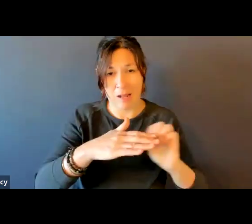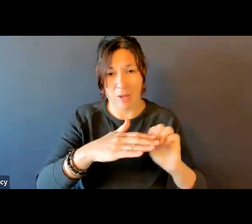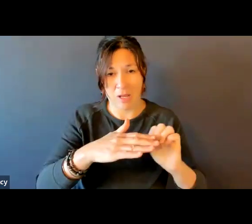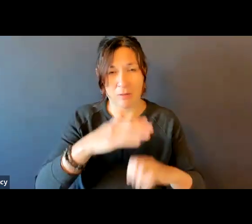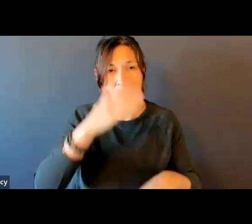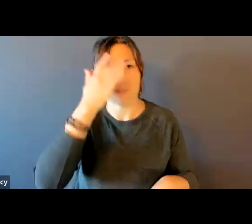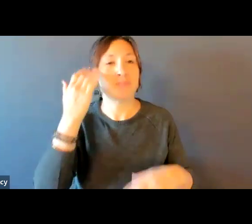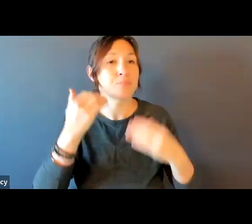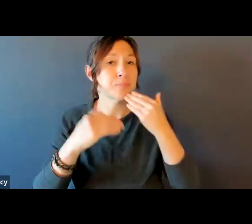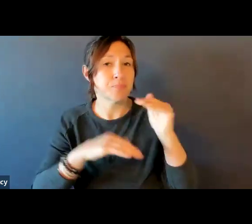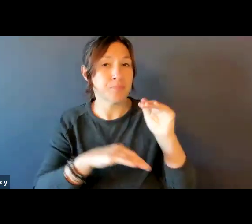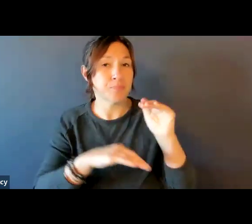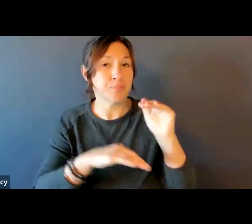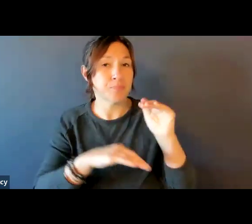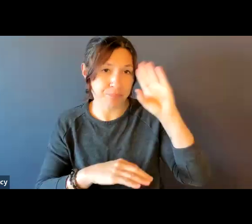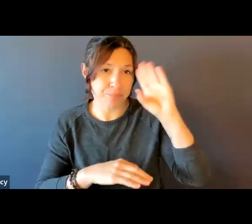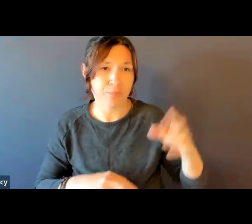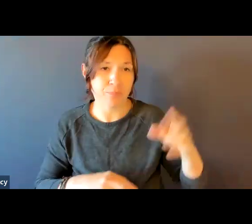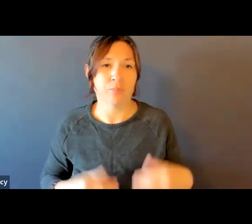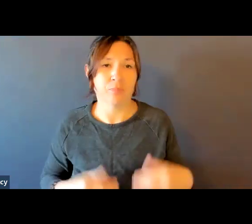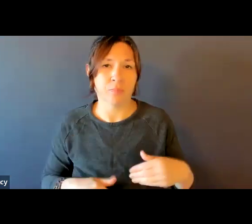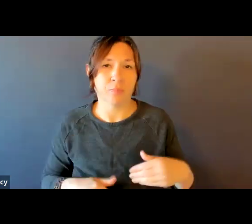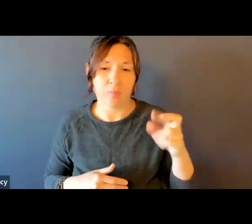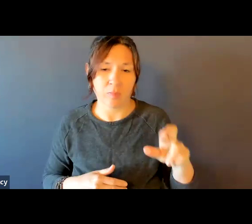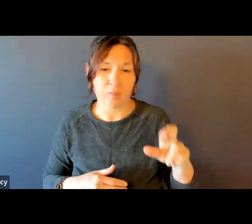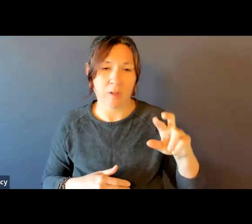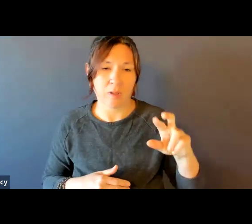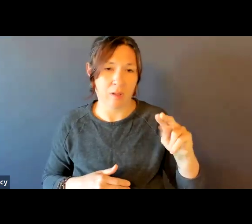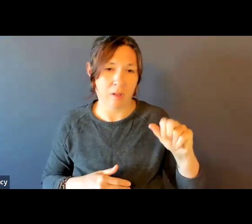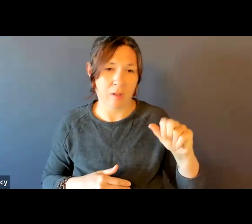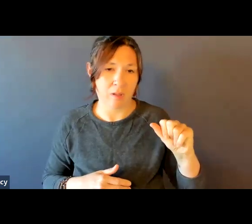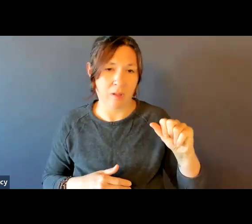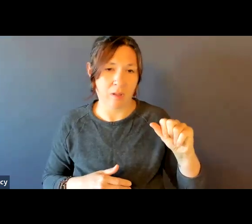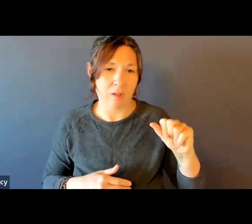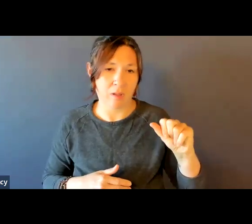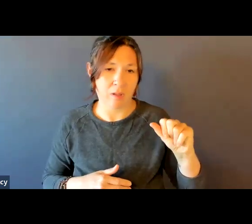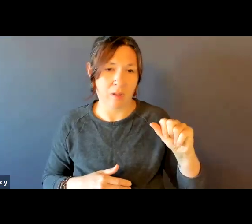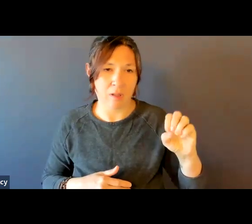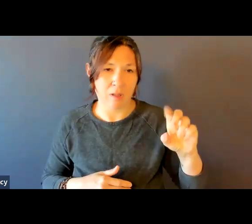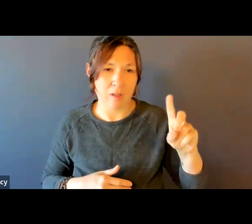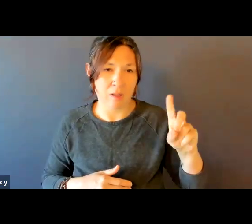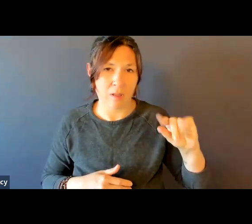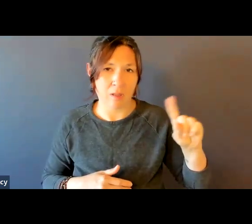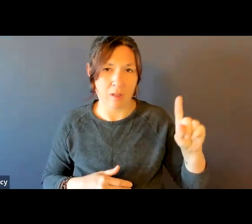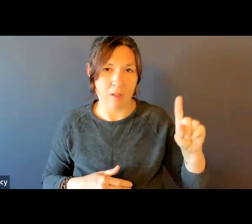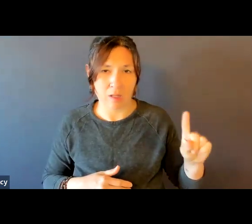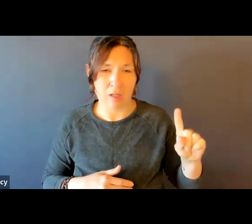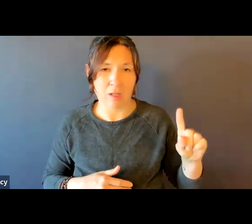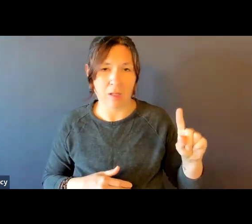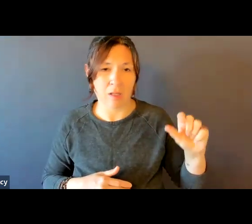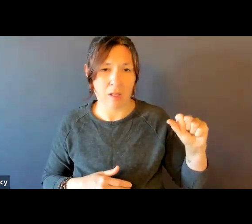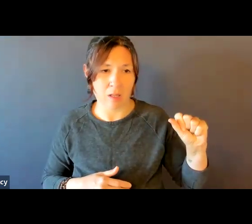Good evening, everyone. I'm Dr. Natalie Diaz-Ake, and I am very proud Regional Superintendent for Region